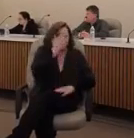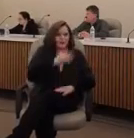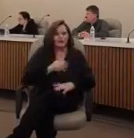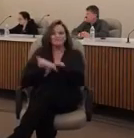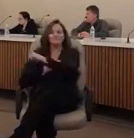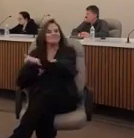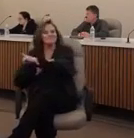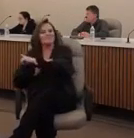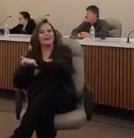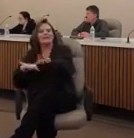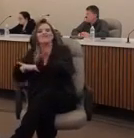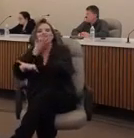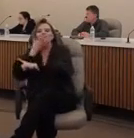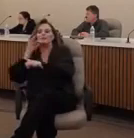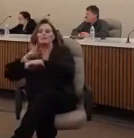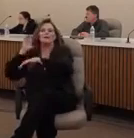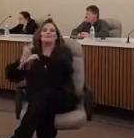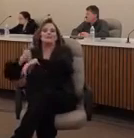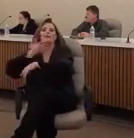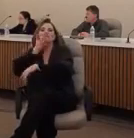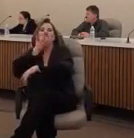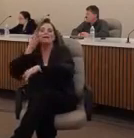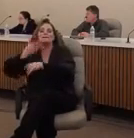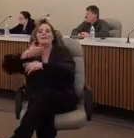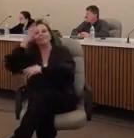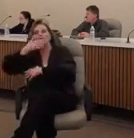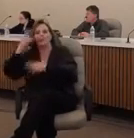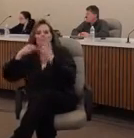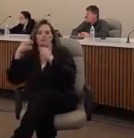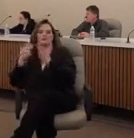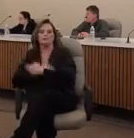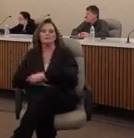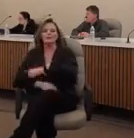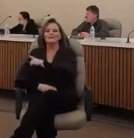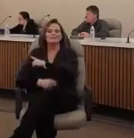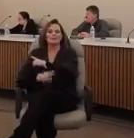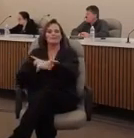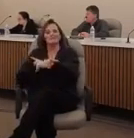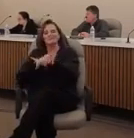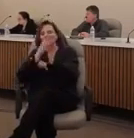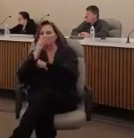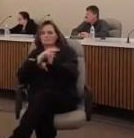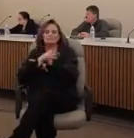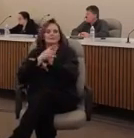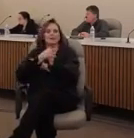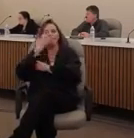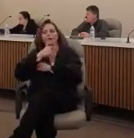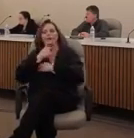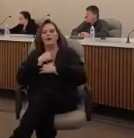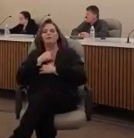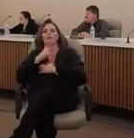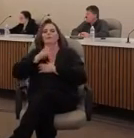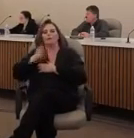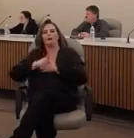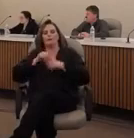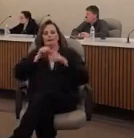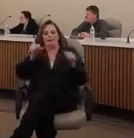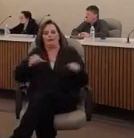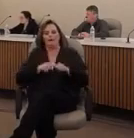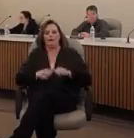on the grass. On the grass in the front, though? Correct. Yep. Okay. So it'd be just in front of the parking area. So we're out of the right of